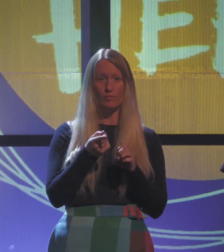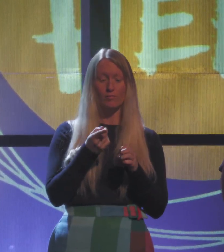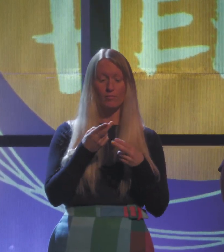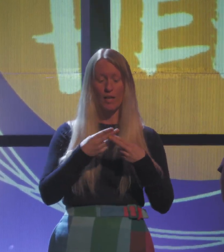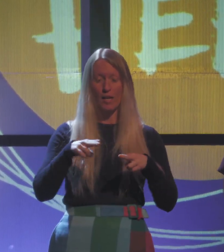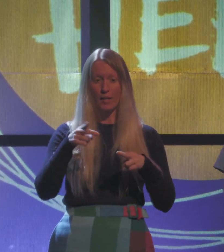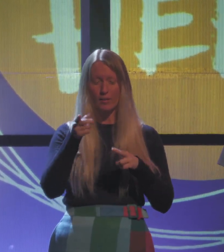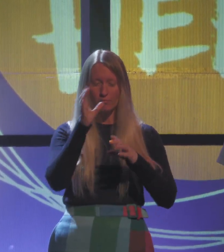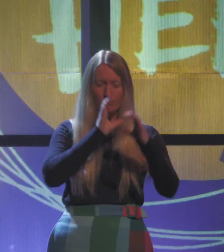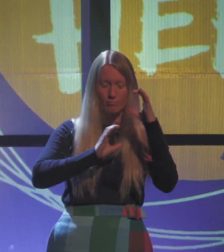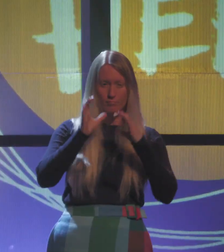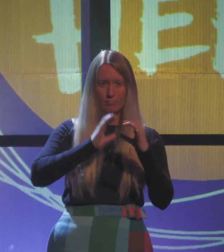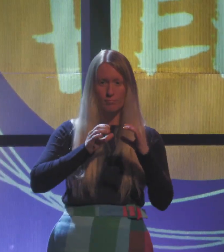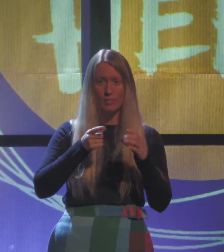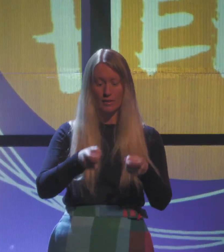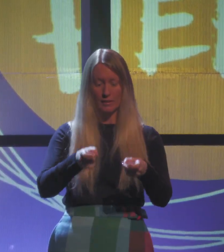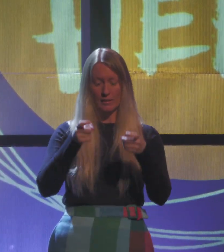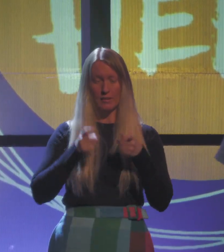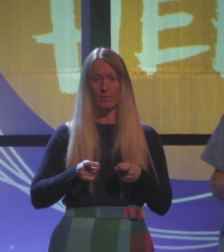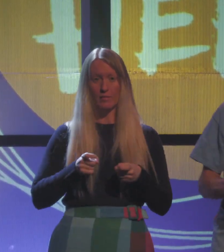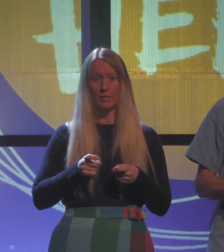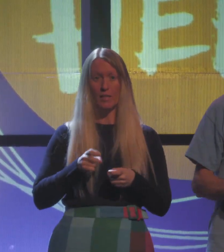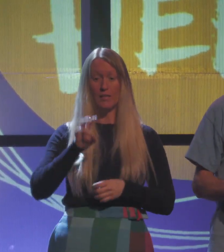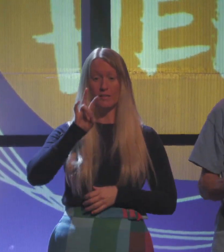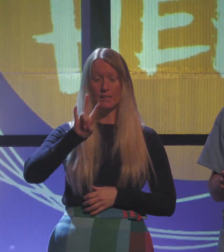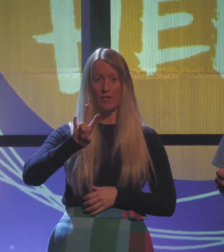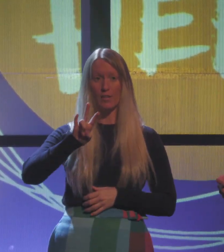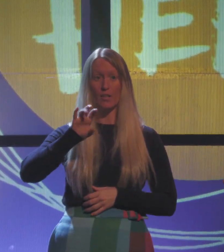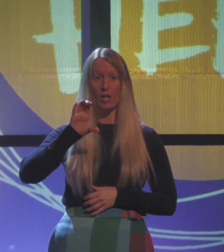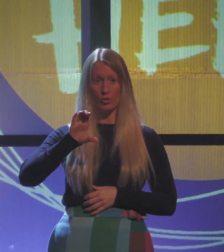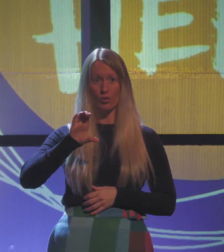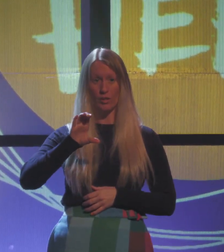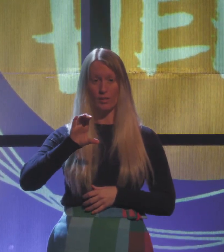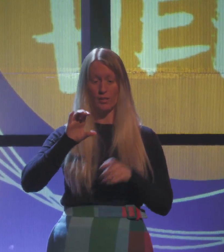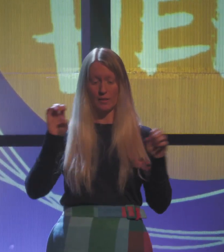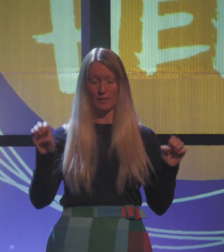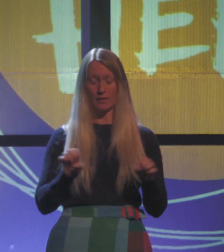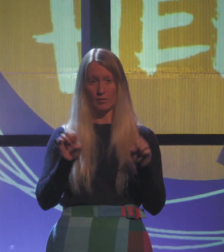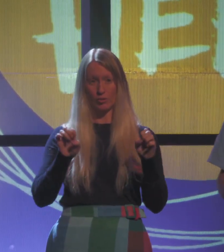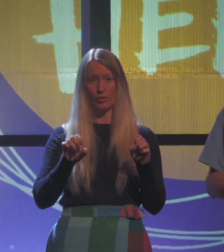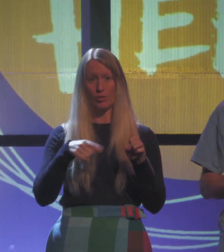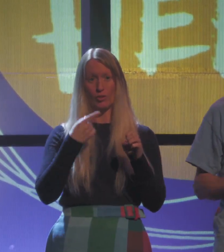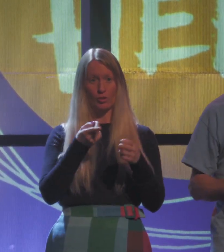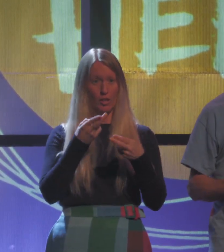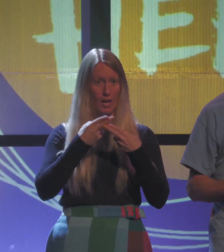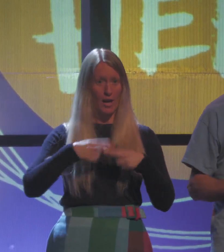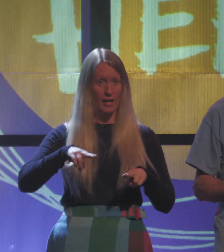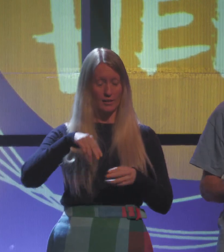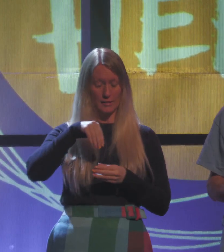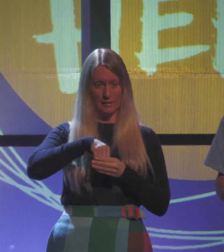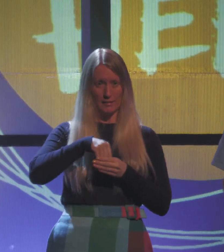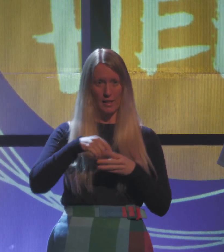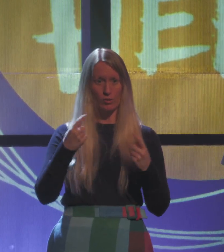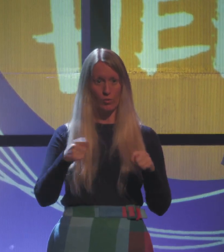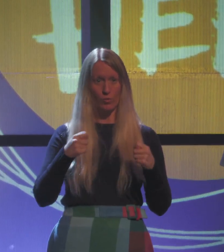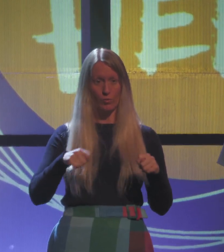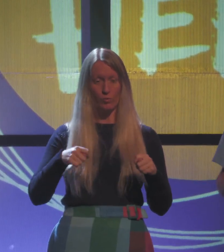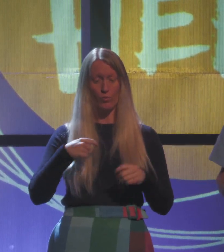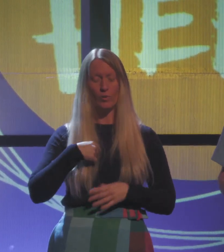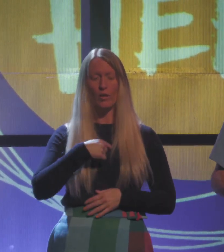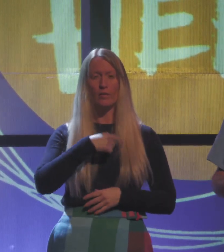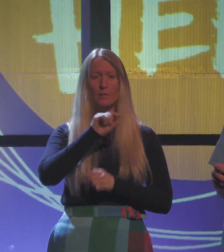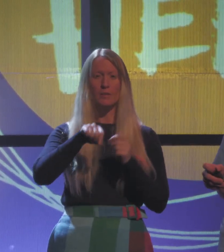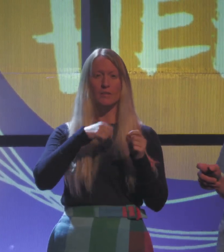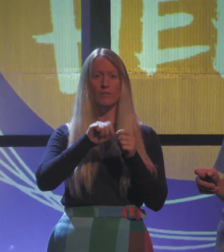donations, like 700 toy-filled eggs. Now, we have a very specific Amazon wish list for these donations. I've